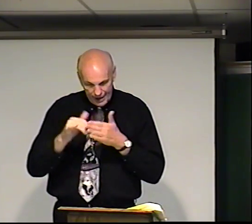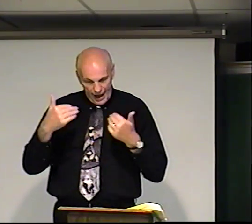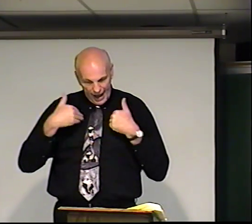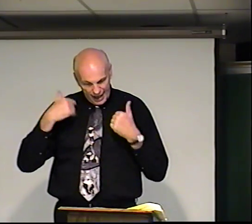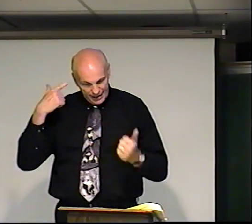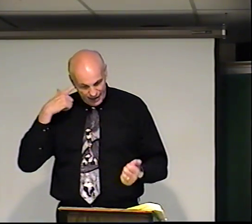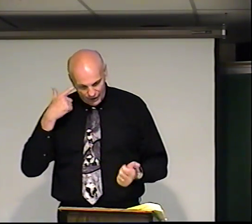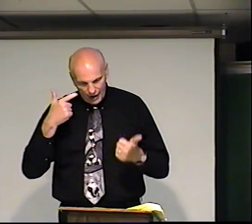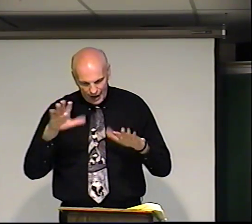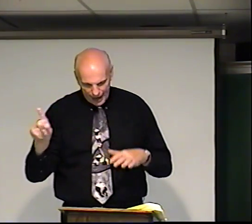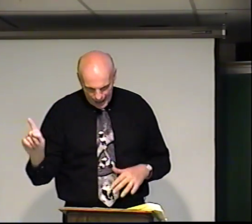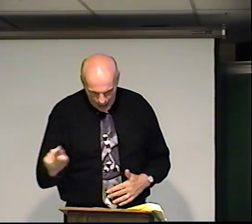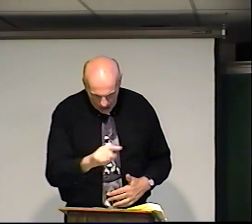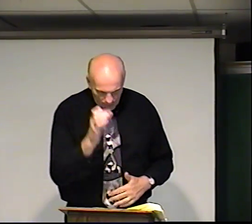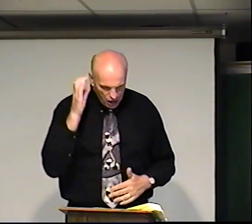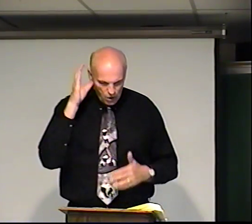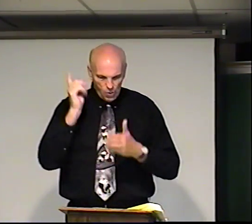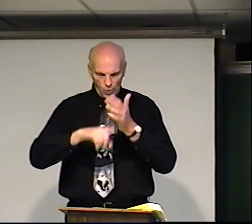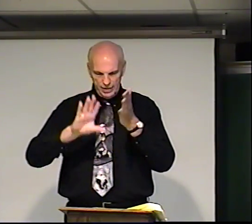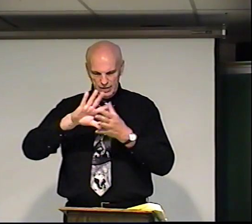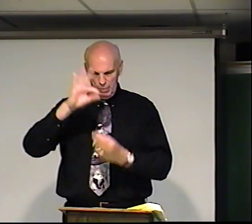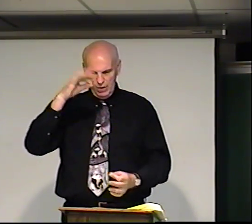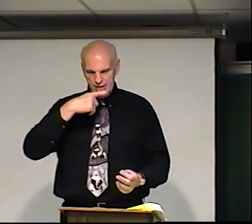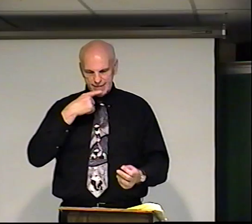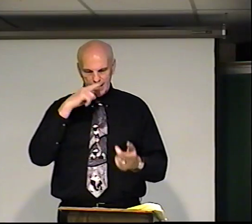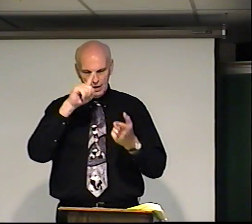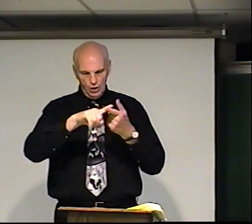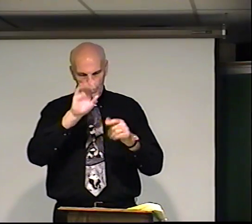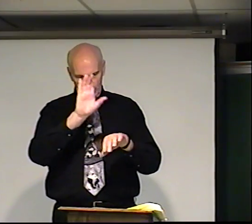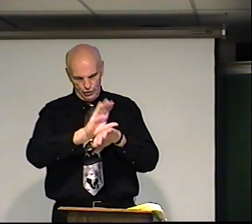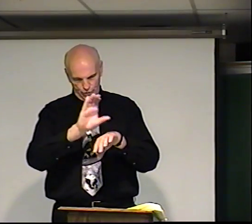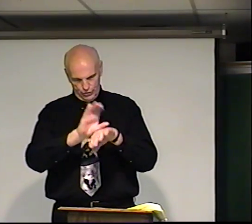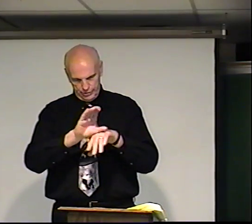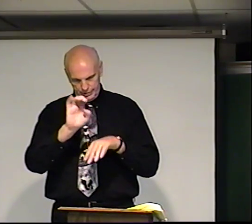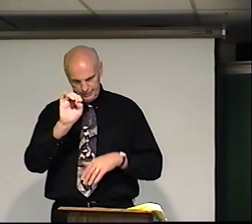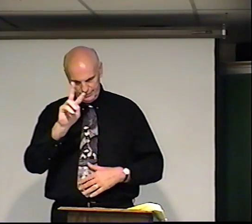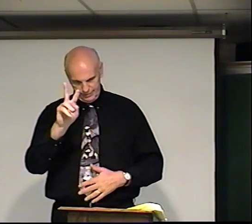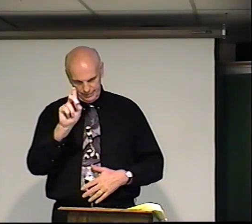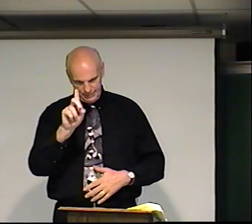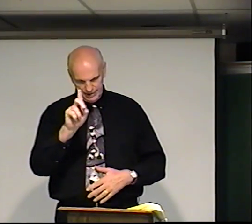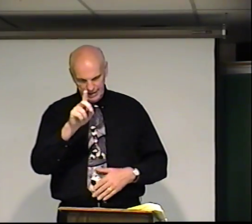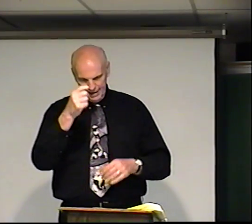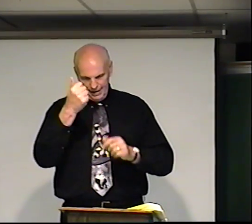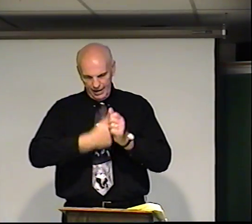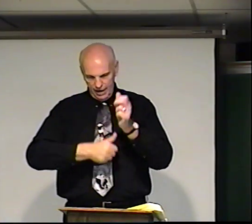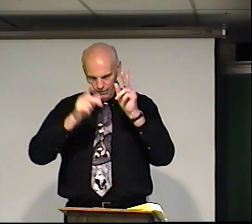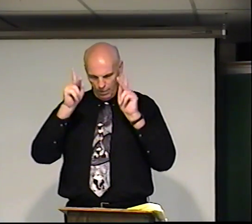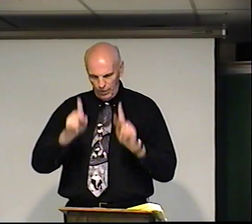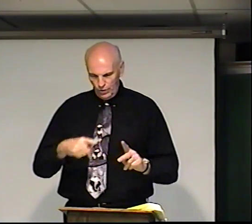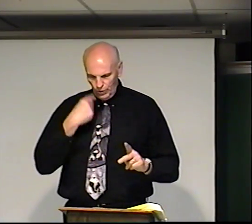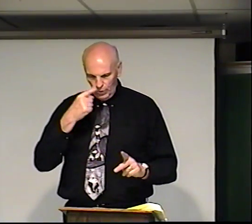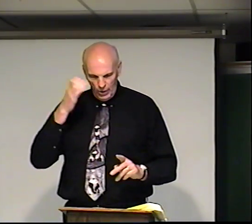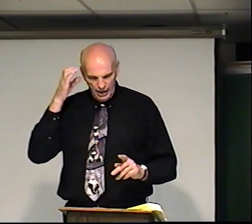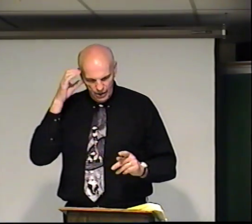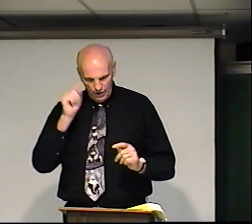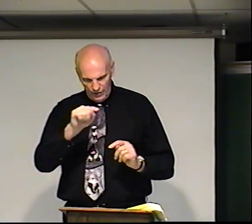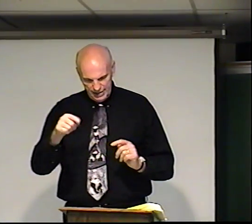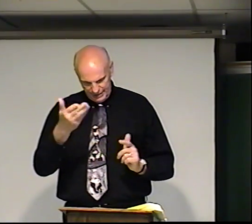The half of you stand here with the spirit of the truth. Every person who hears this